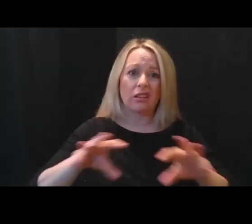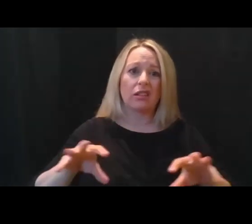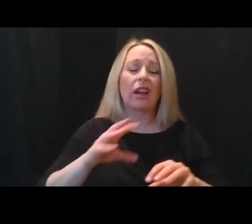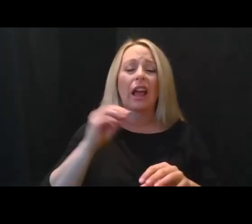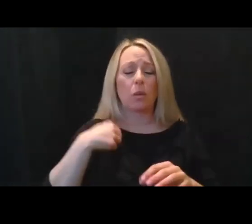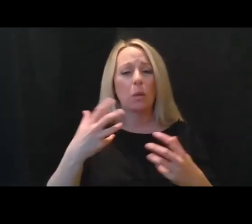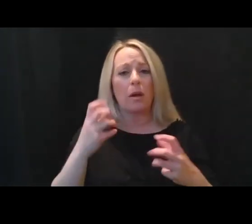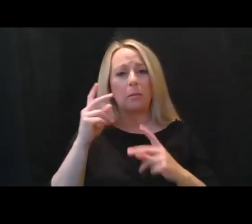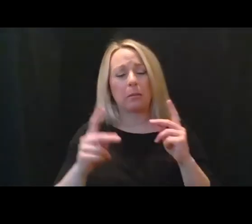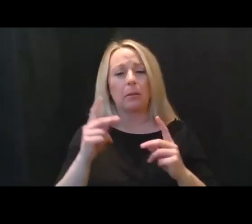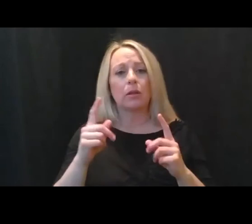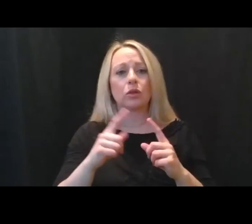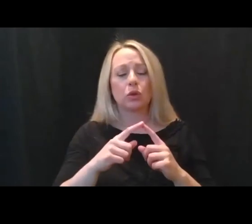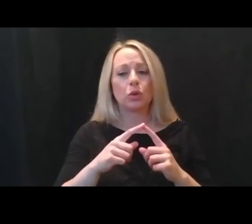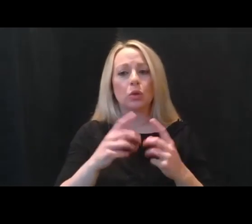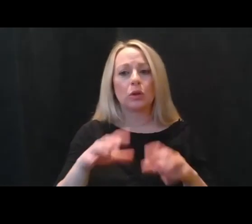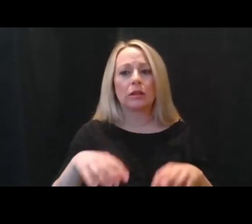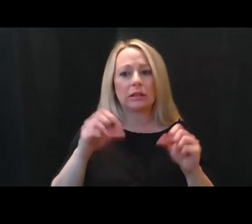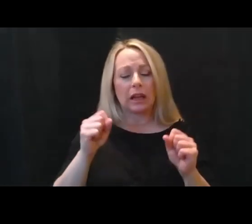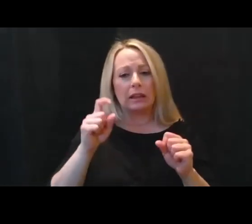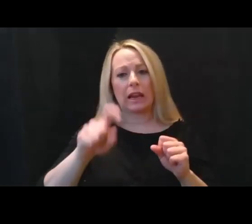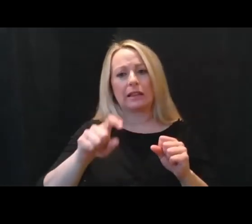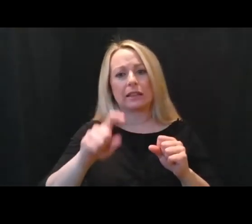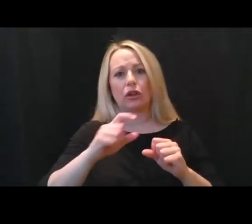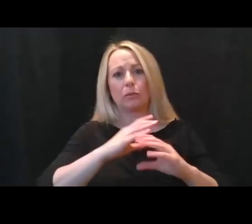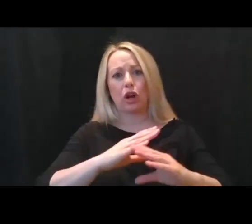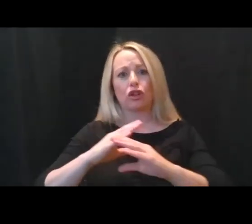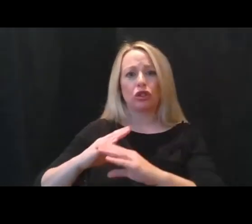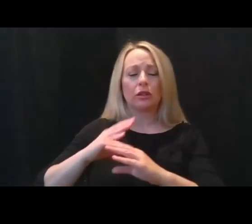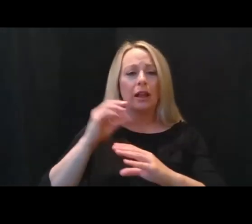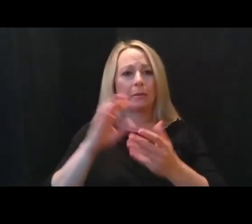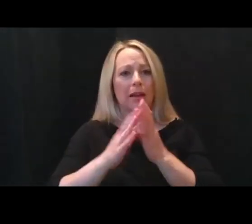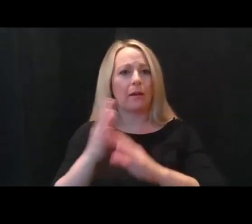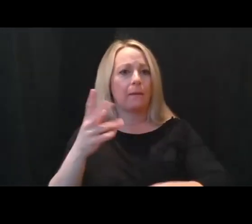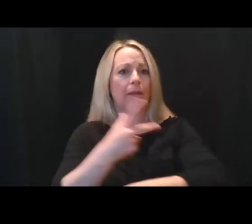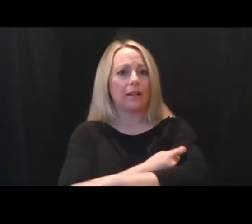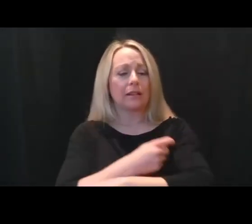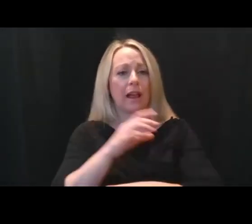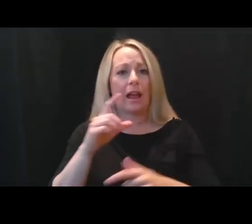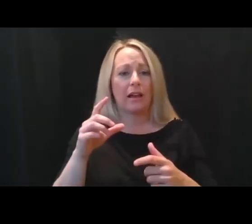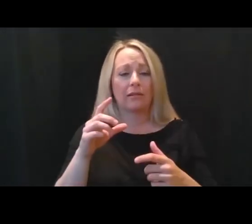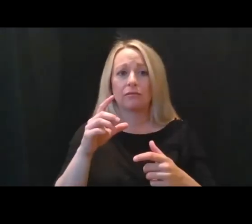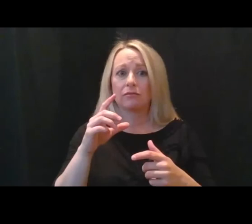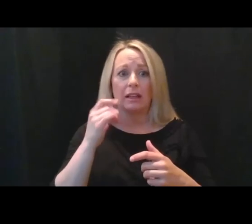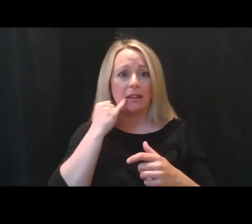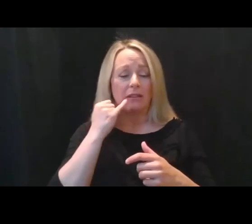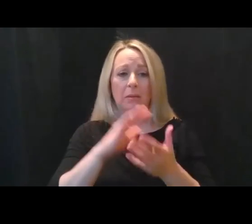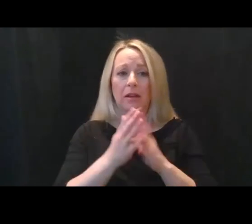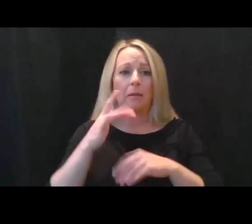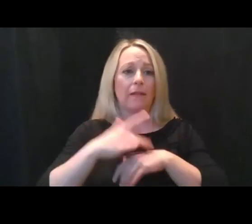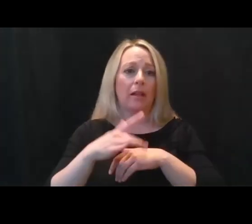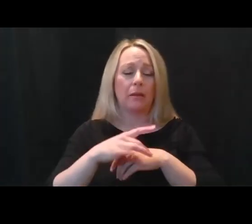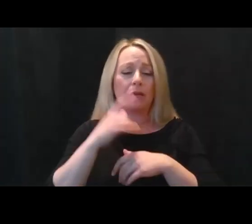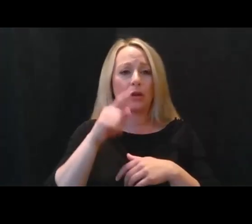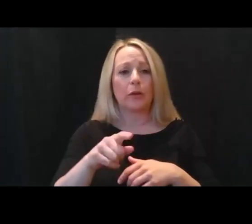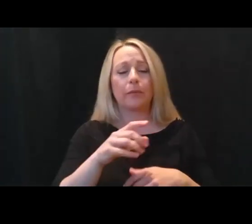people to take the precautions and certainly to get vaccinated at their first opportunity. And again, on the